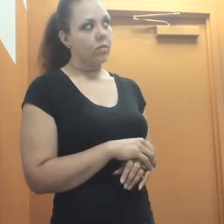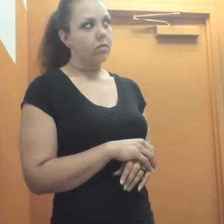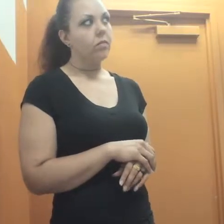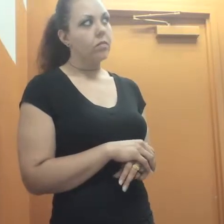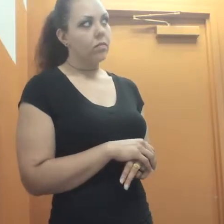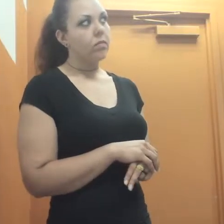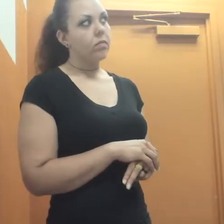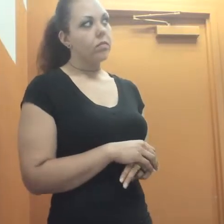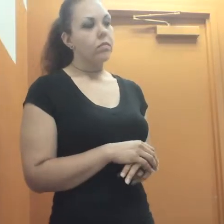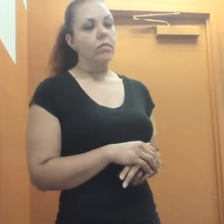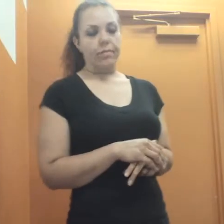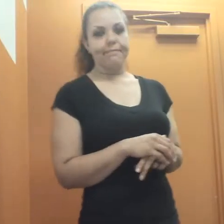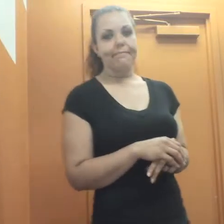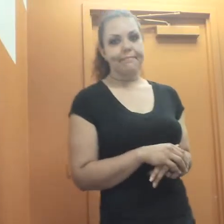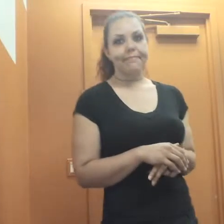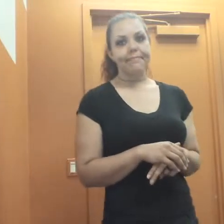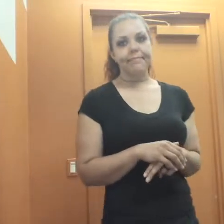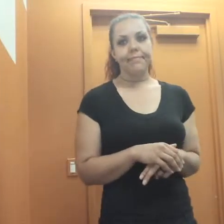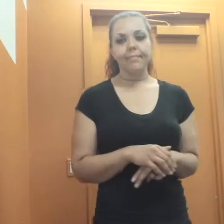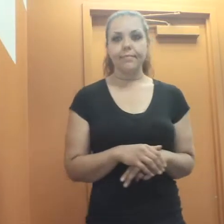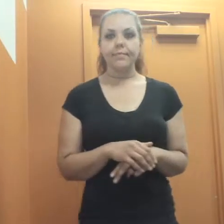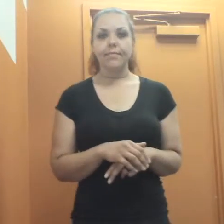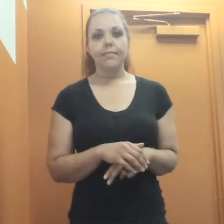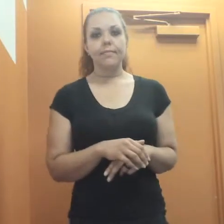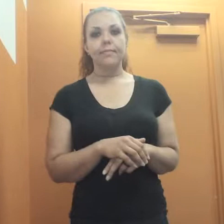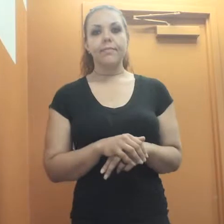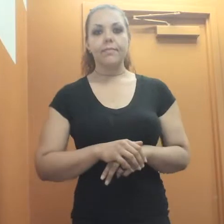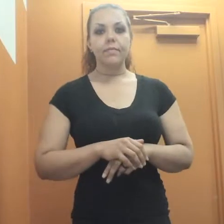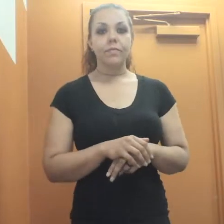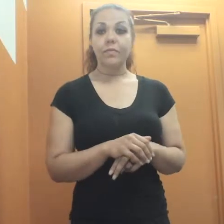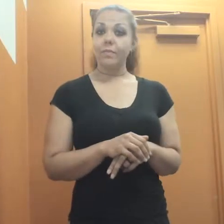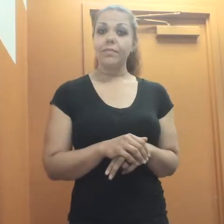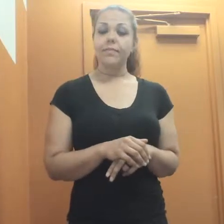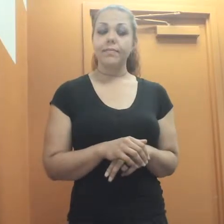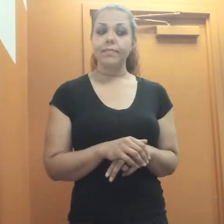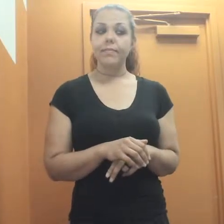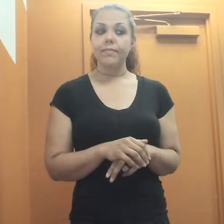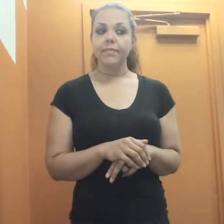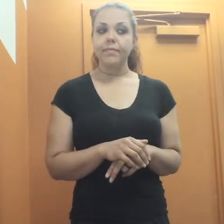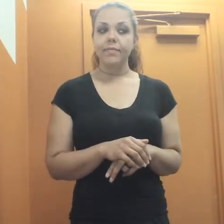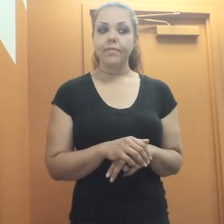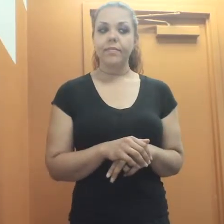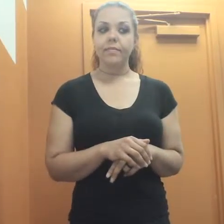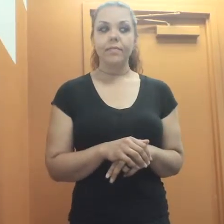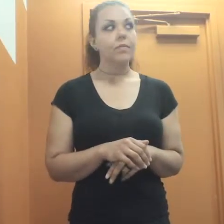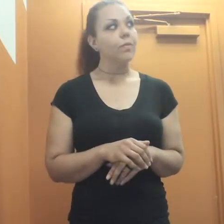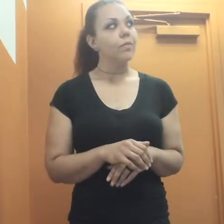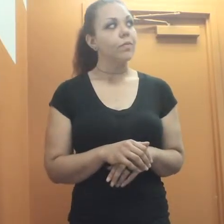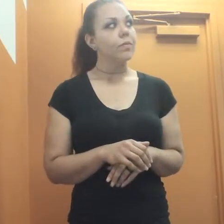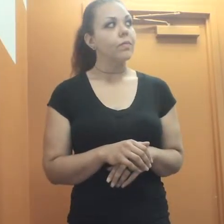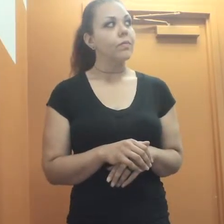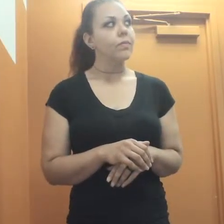a map. The solutions. Okay? So go ahead and do that.